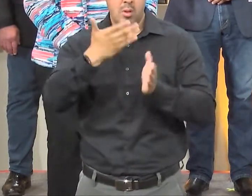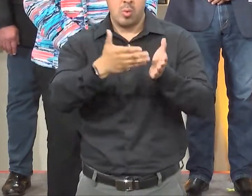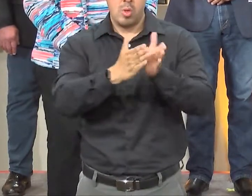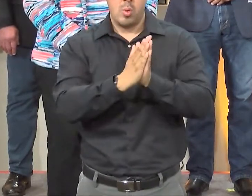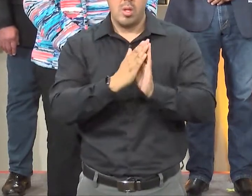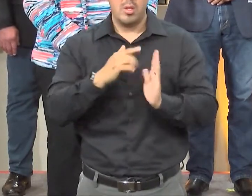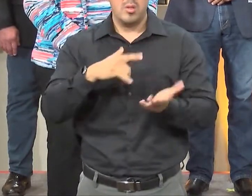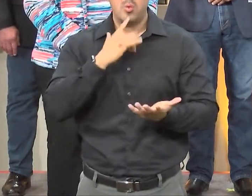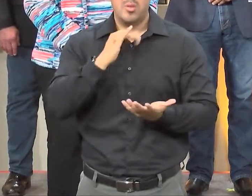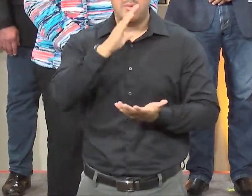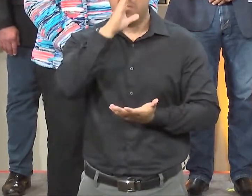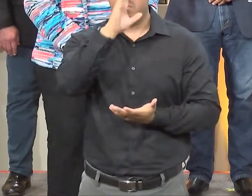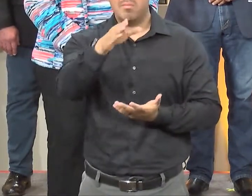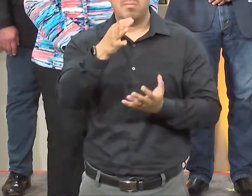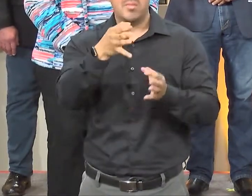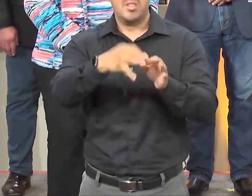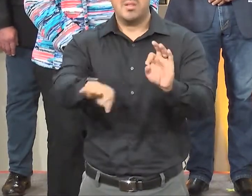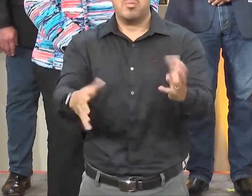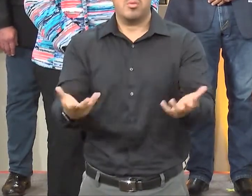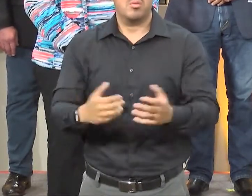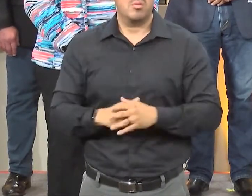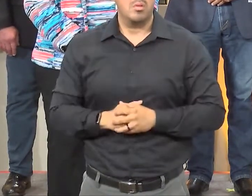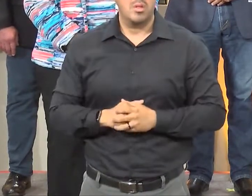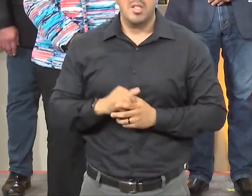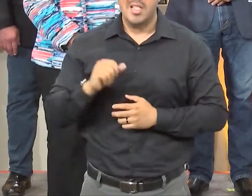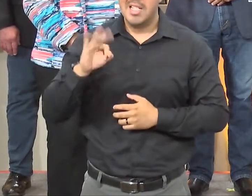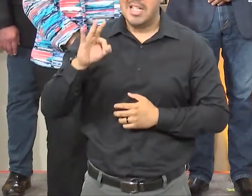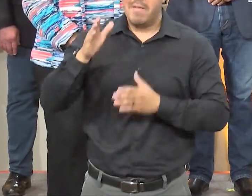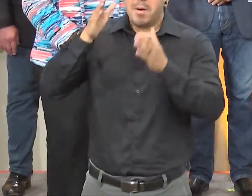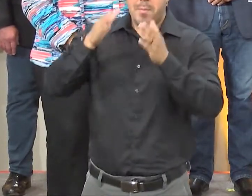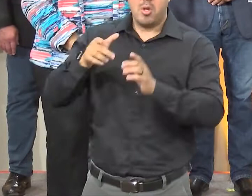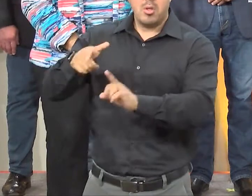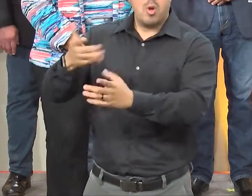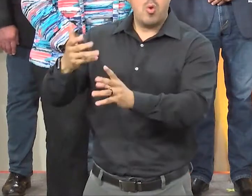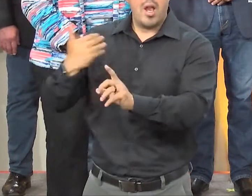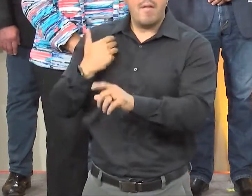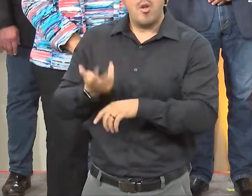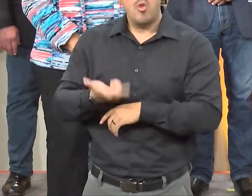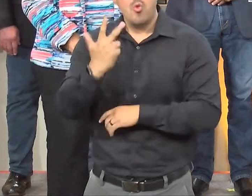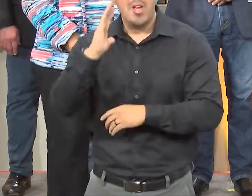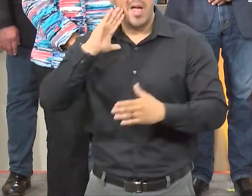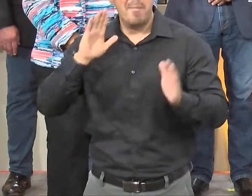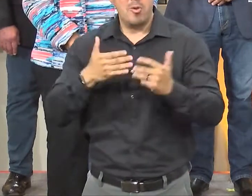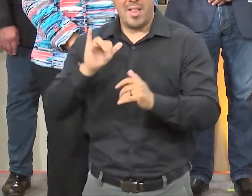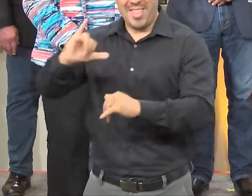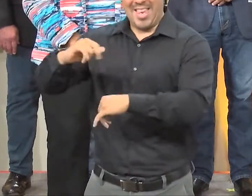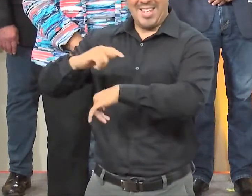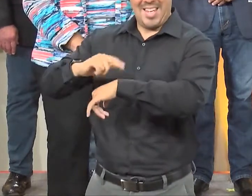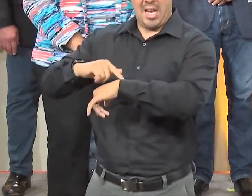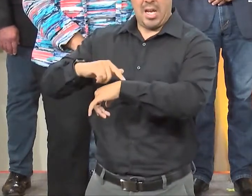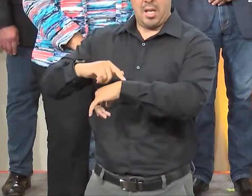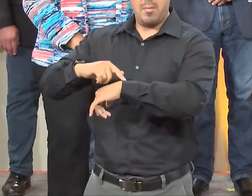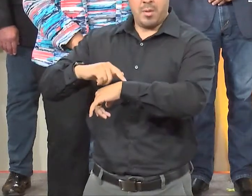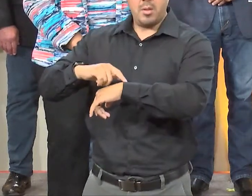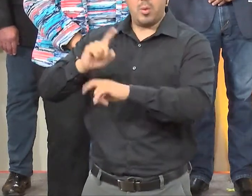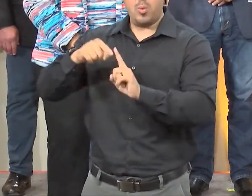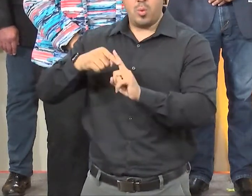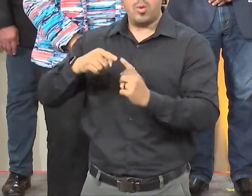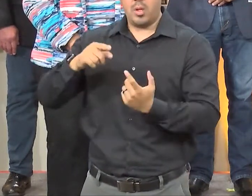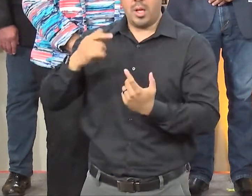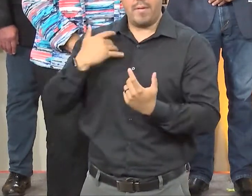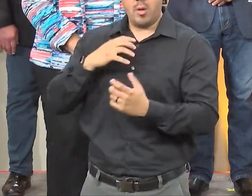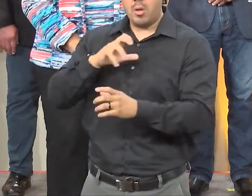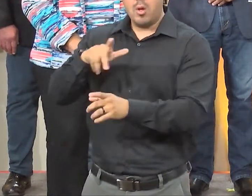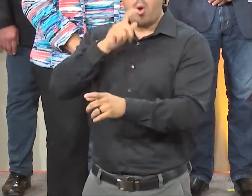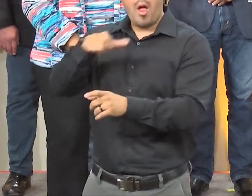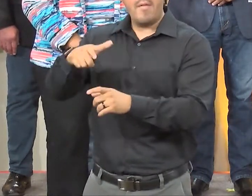is very direct and very simple. If a person had a 3-bedroom home at the time of Harvey return, you don't